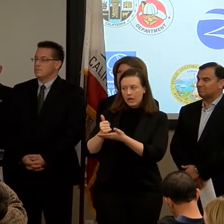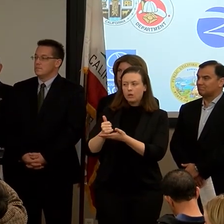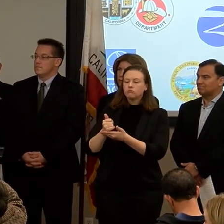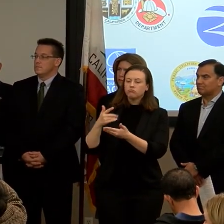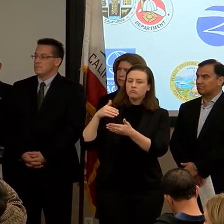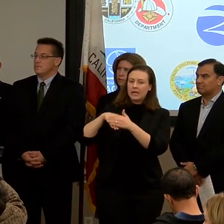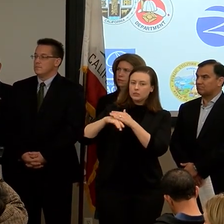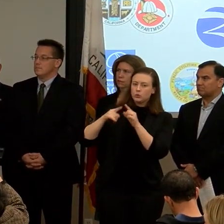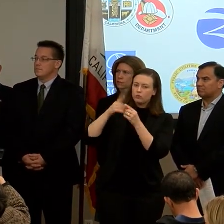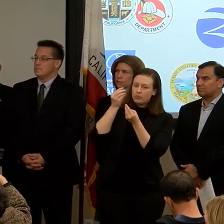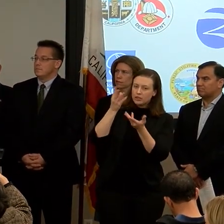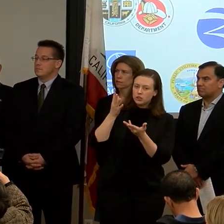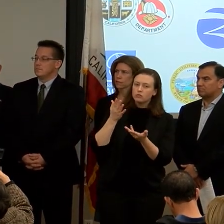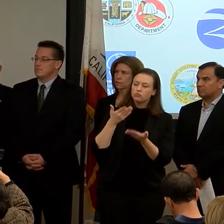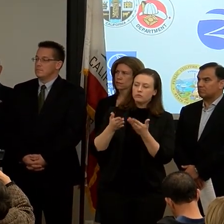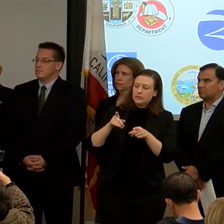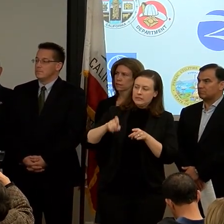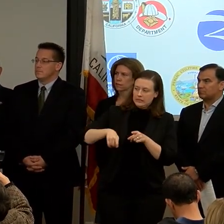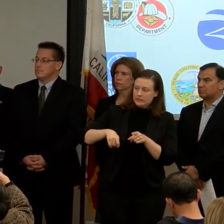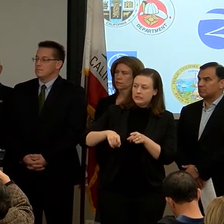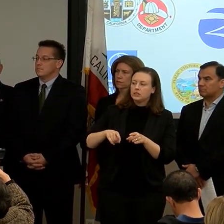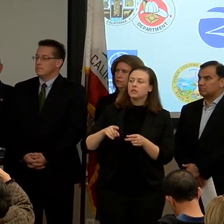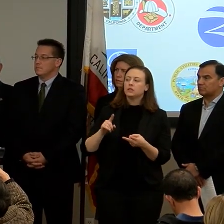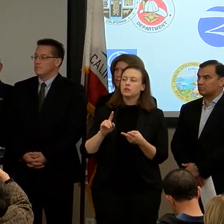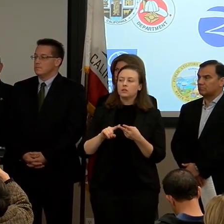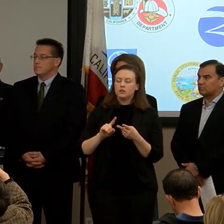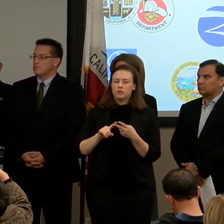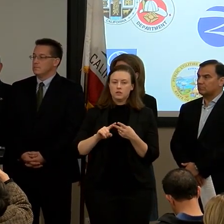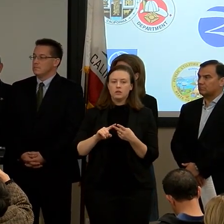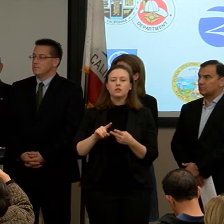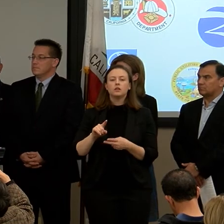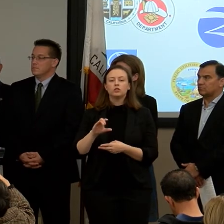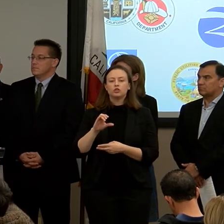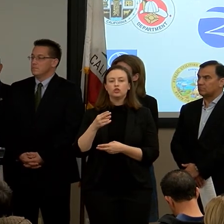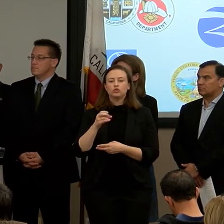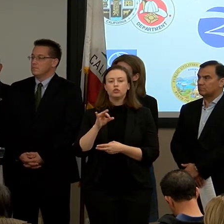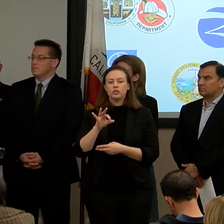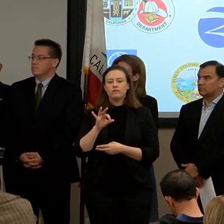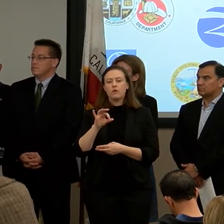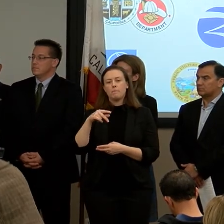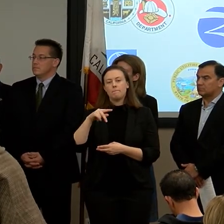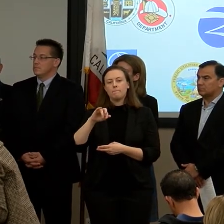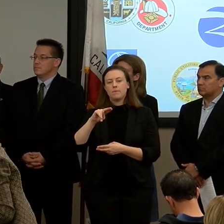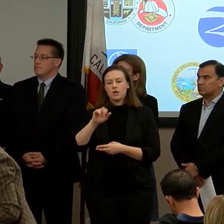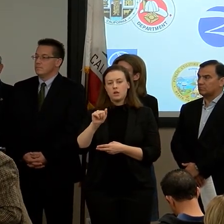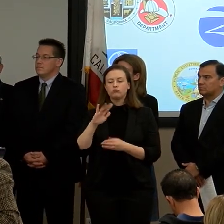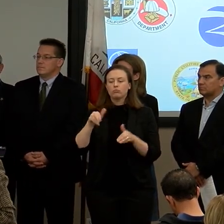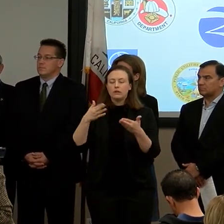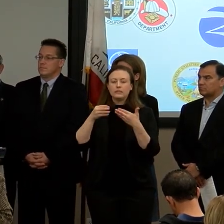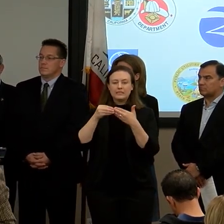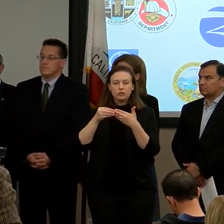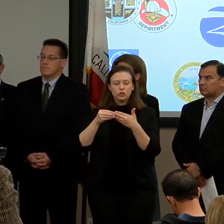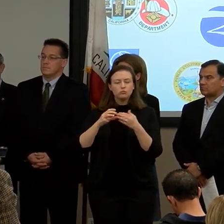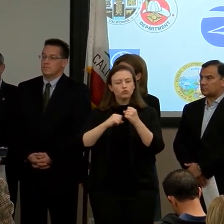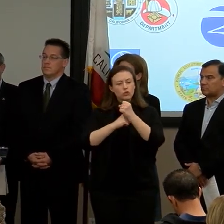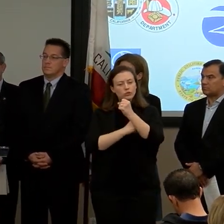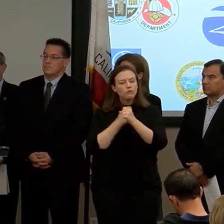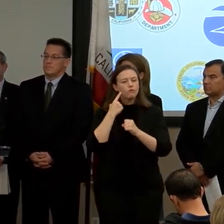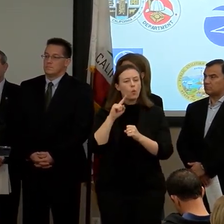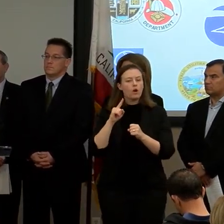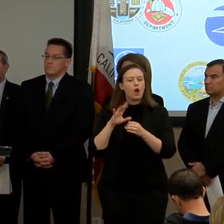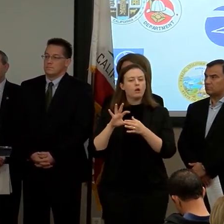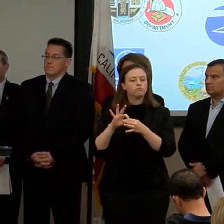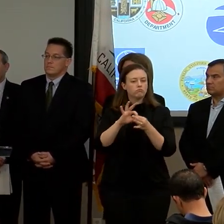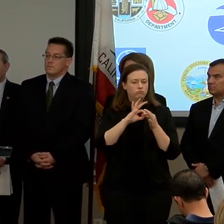information that we've needed, and also Chief Pena, who's really provided the leadership and structure for the unified command to work